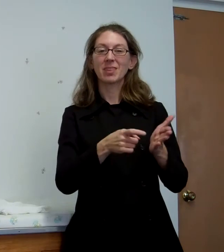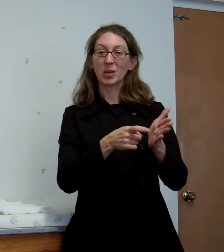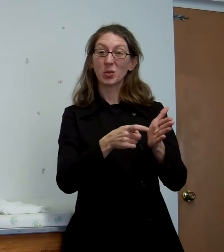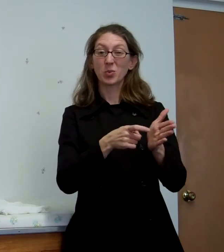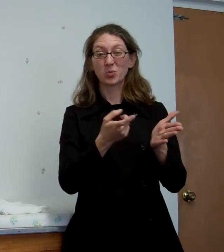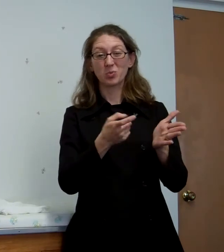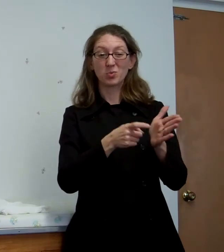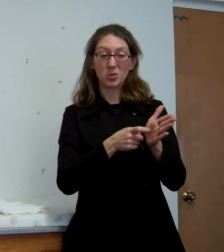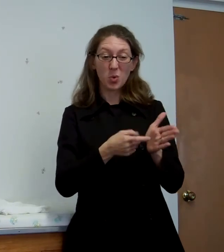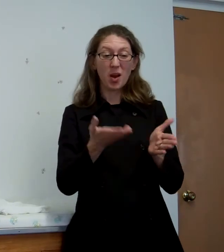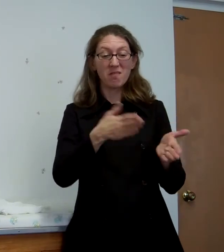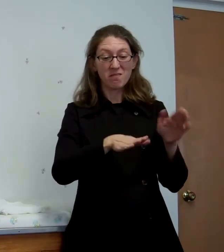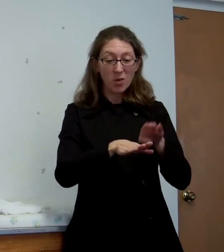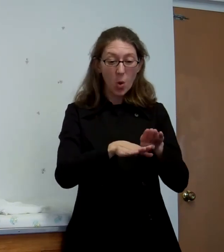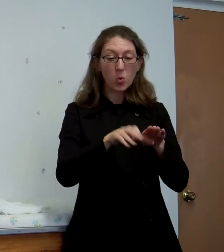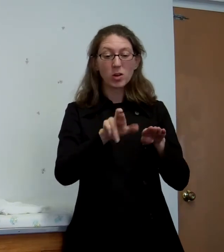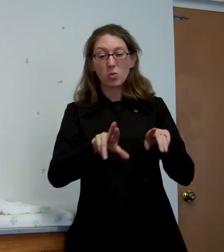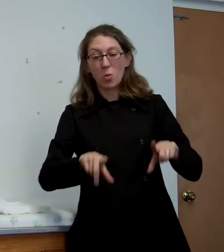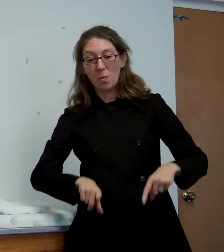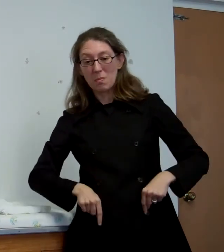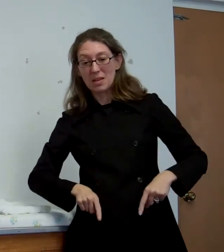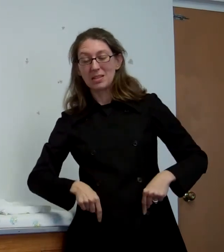assembly by either pinning or folding,